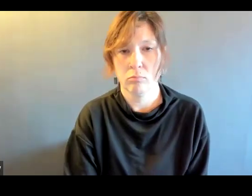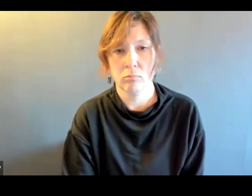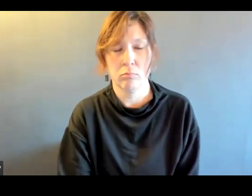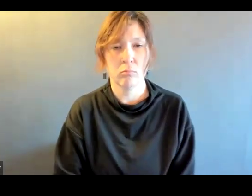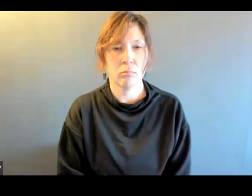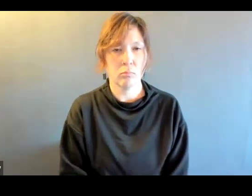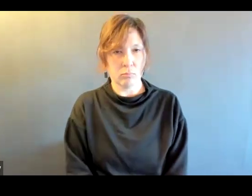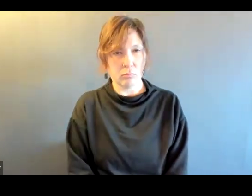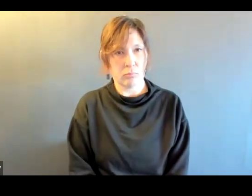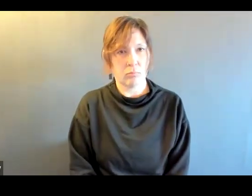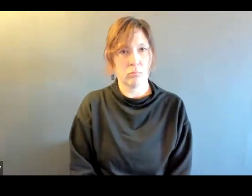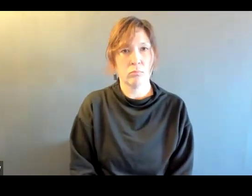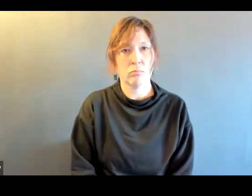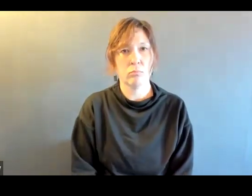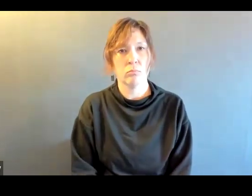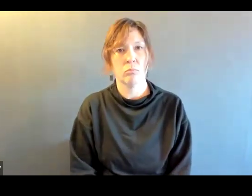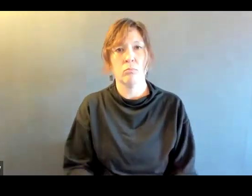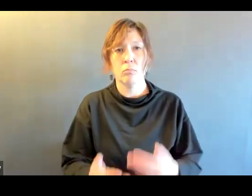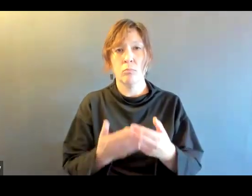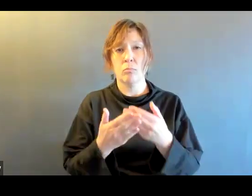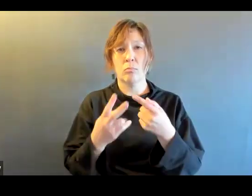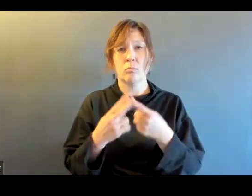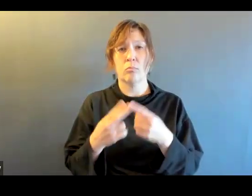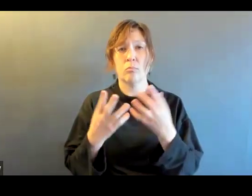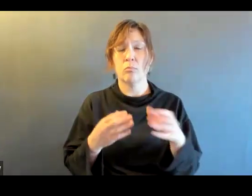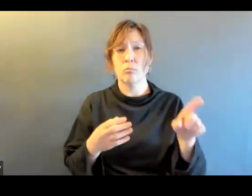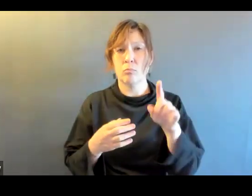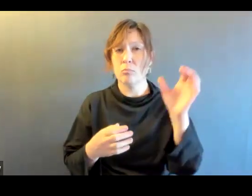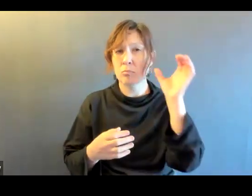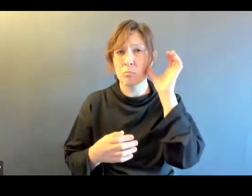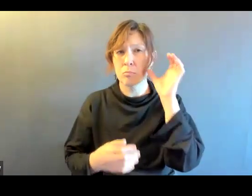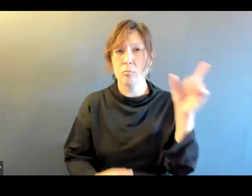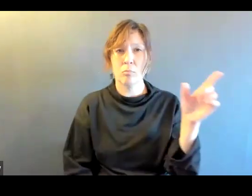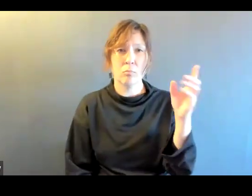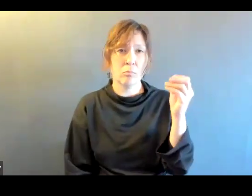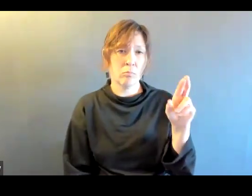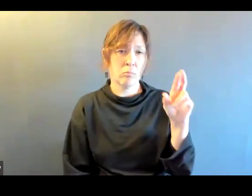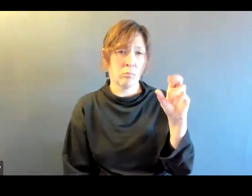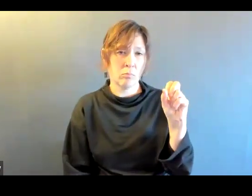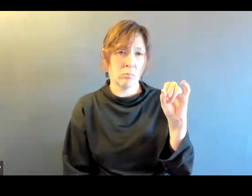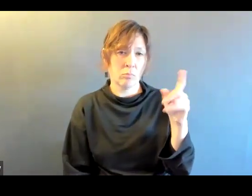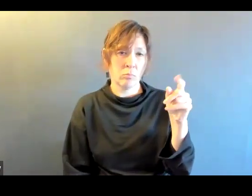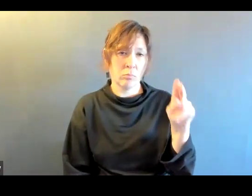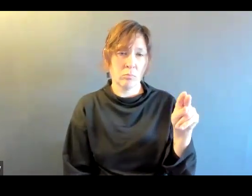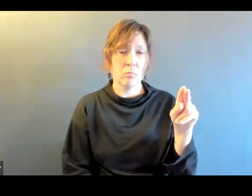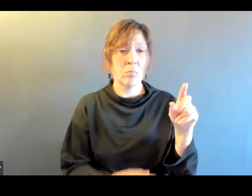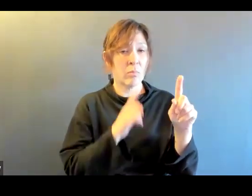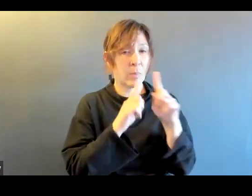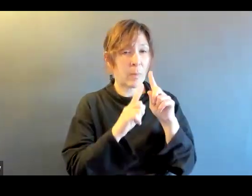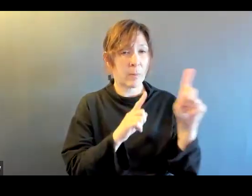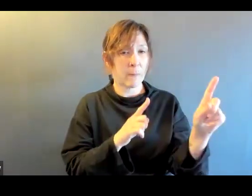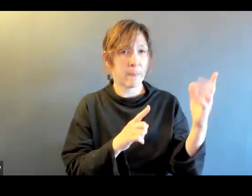Um, Before I start, I would like you guys to hear Mr. Simpson. I interviewed him on